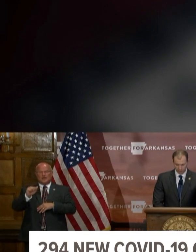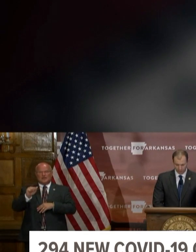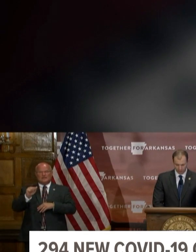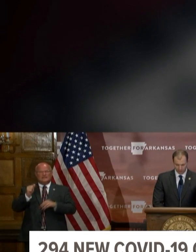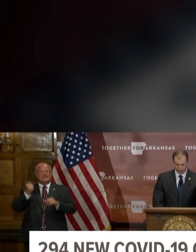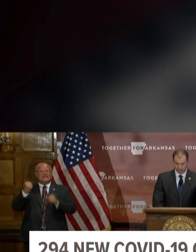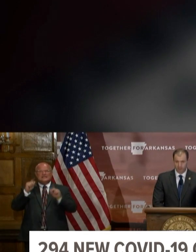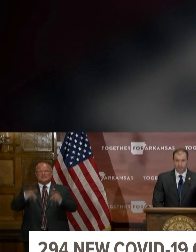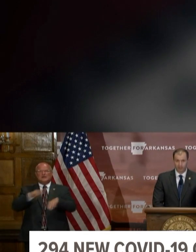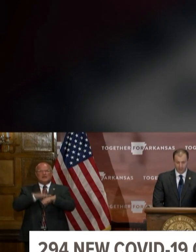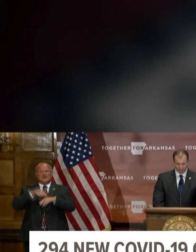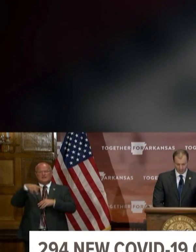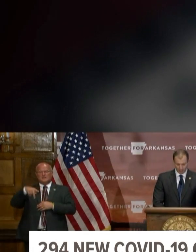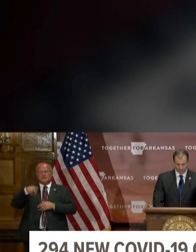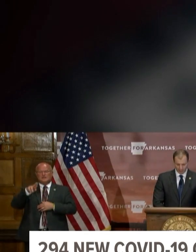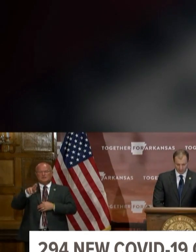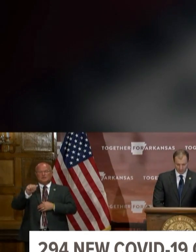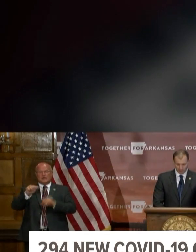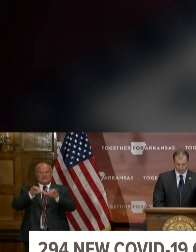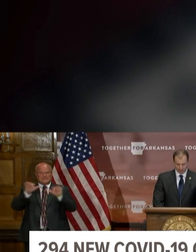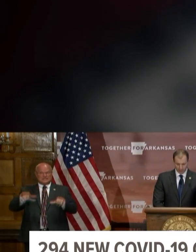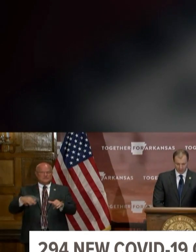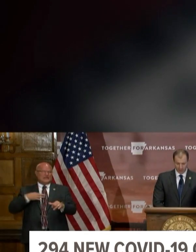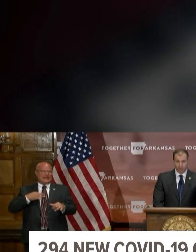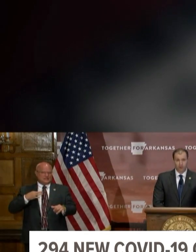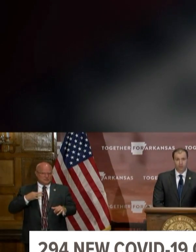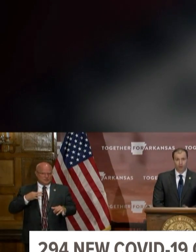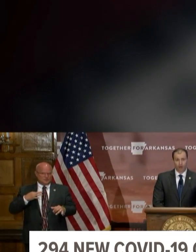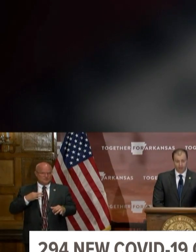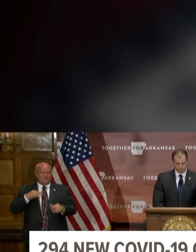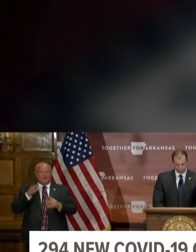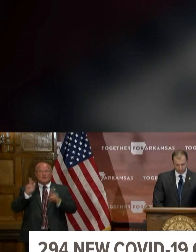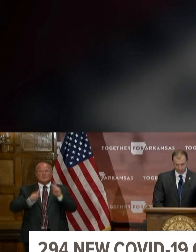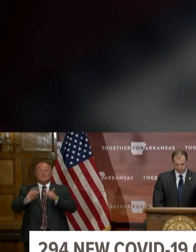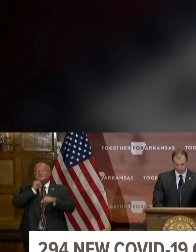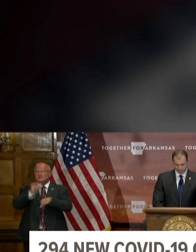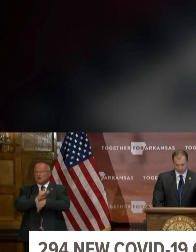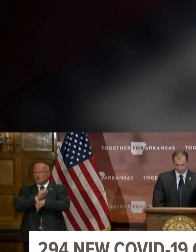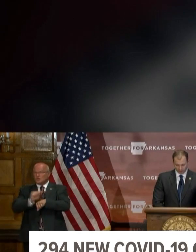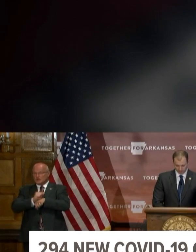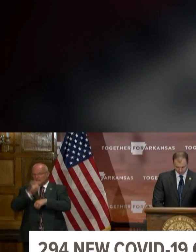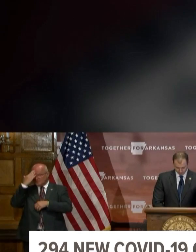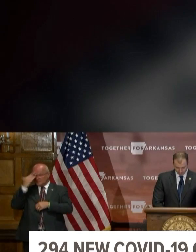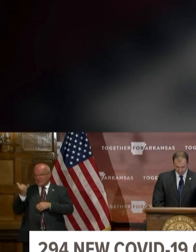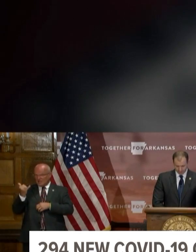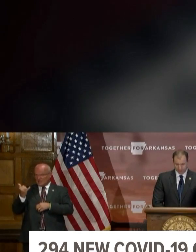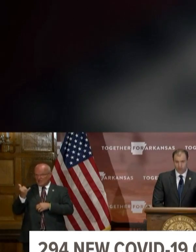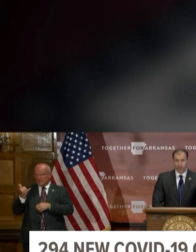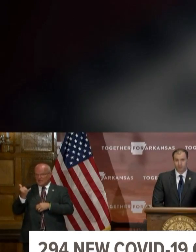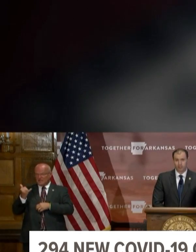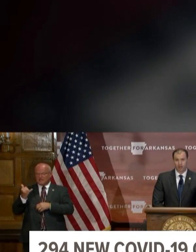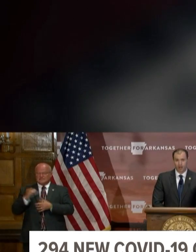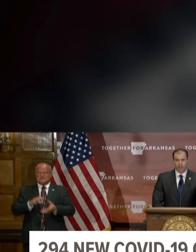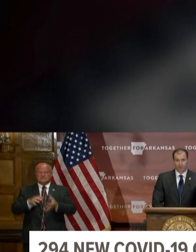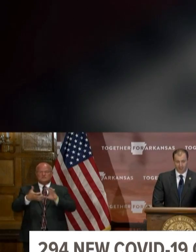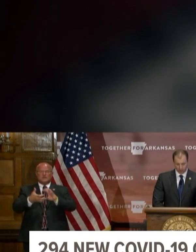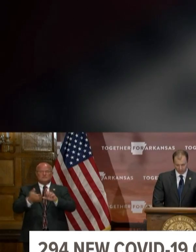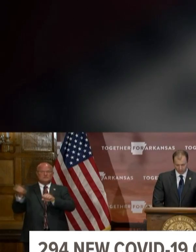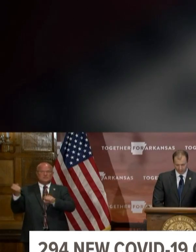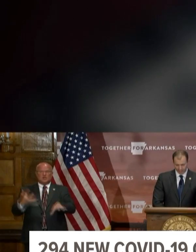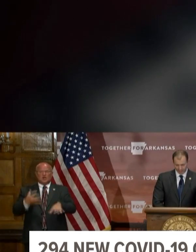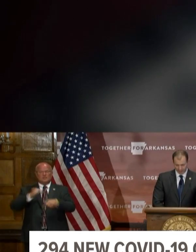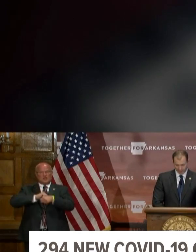anyone on the PUA system would be eligible. Those who are unemployed due to disruption caused